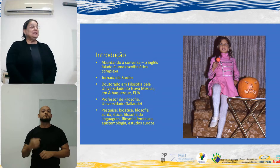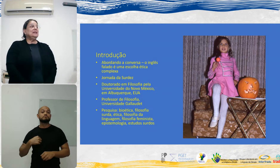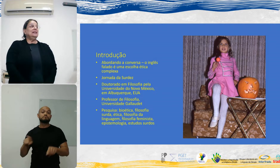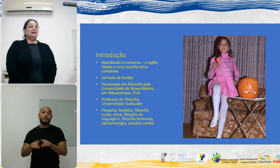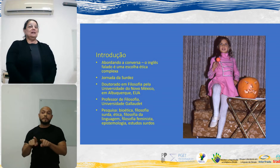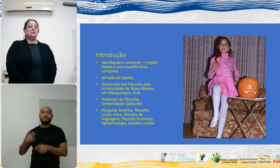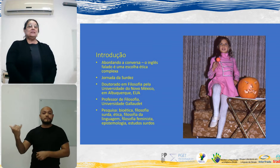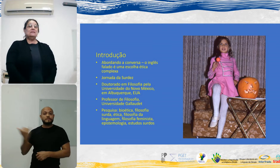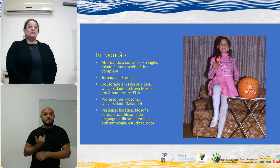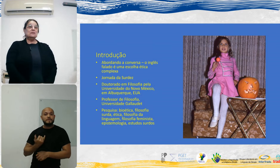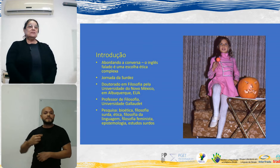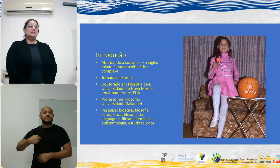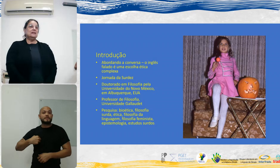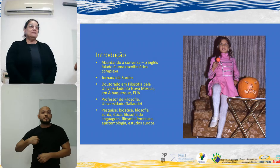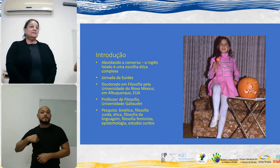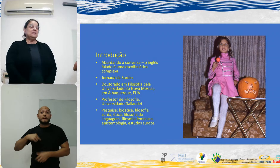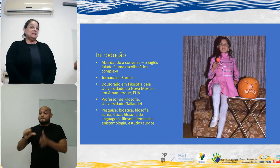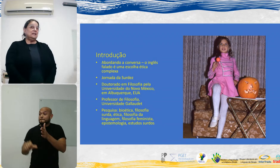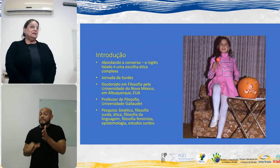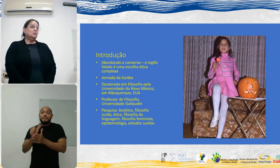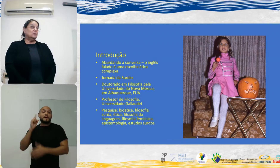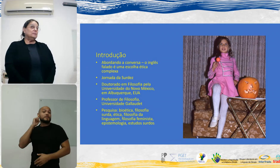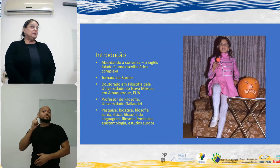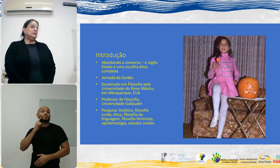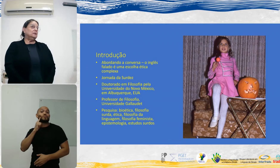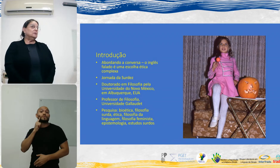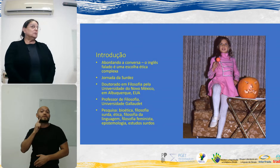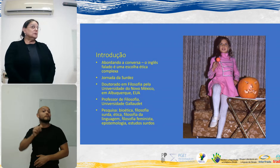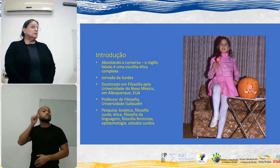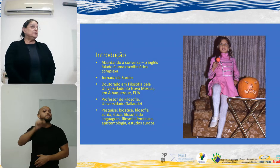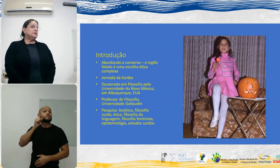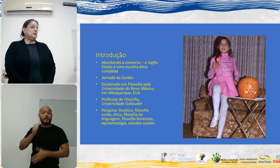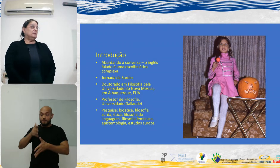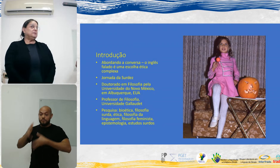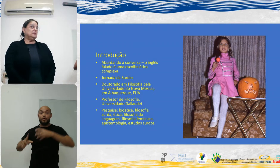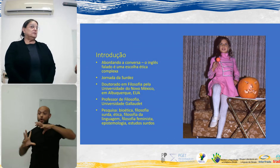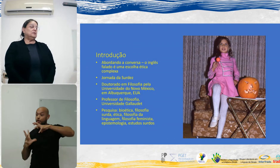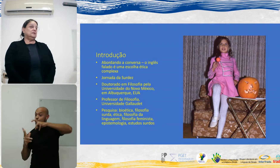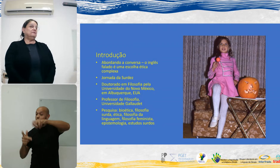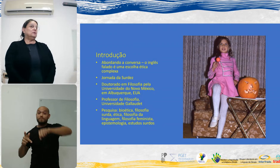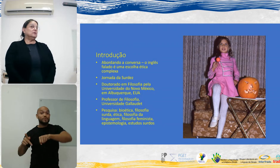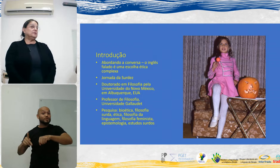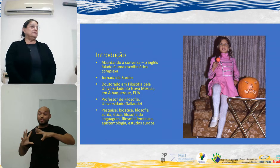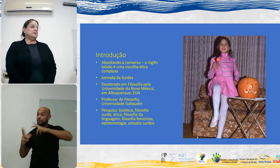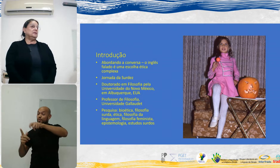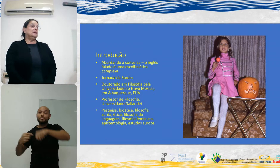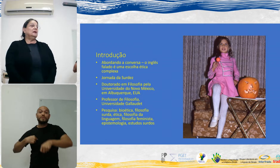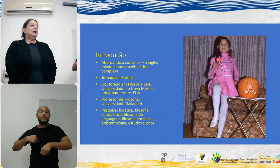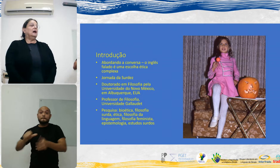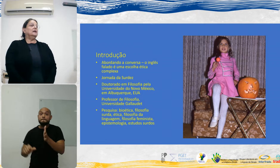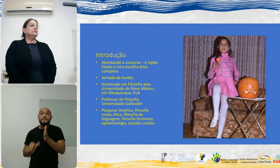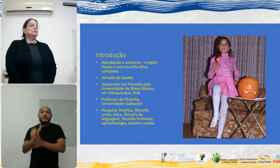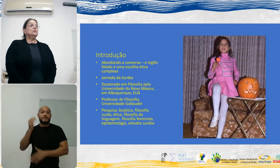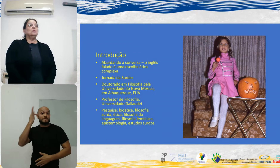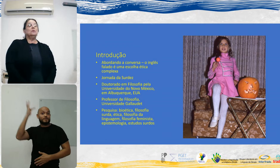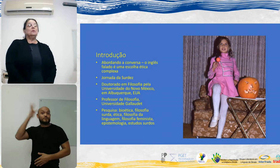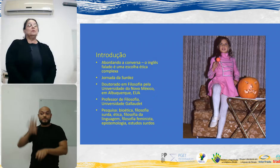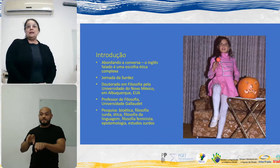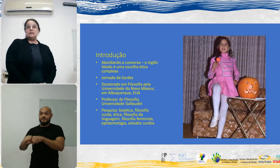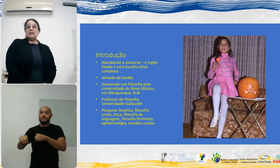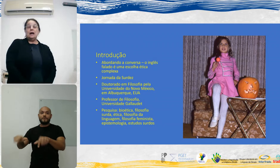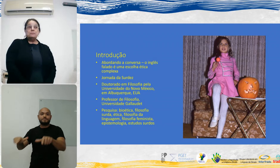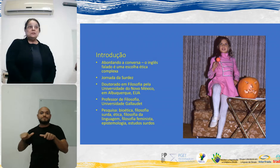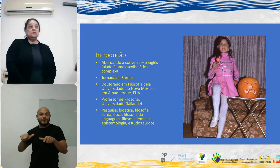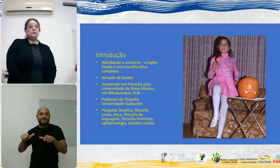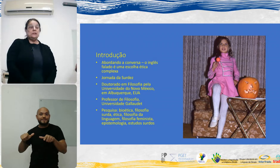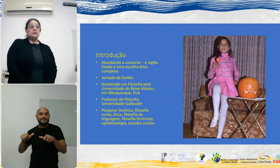told that I was the first deaf signing woman in the world to get a PhD in philosophy. I don't know if that